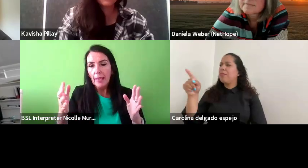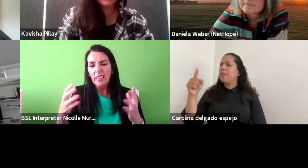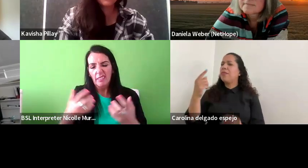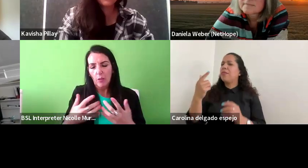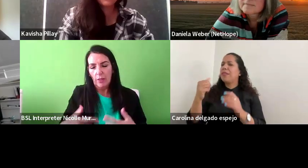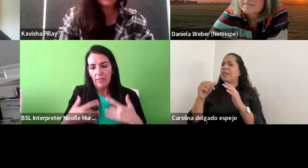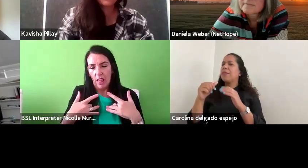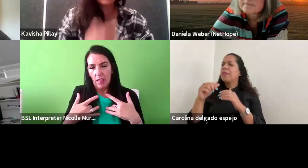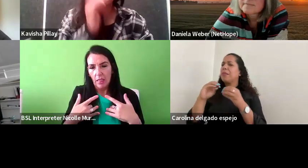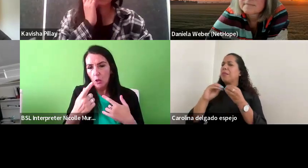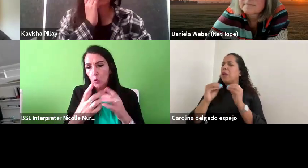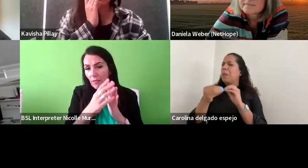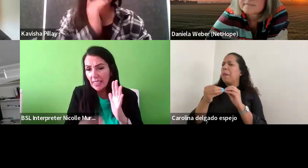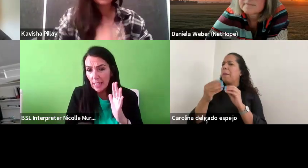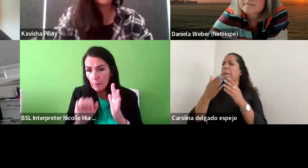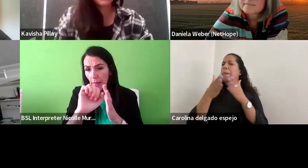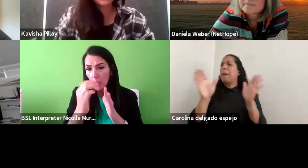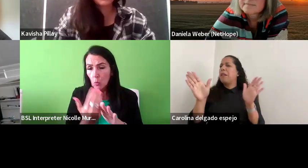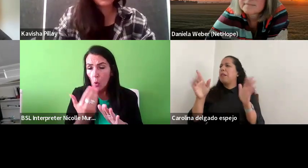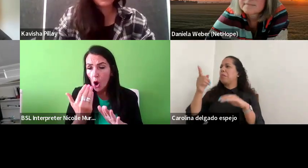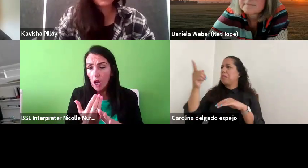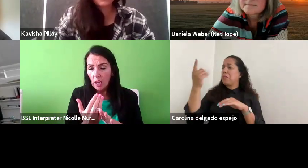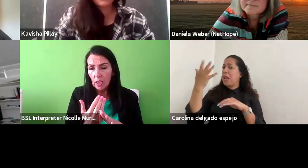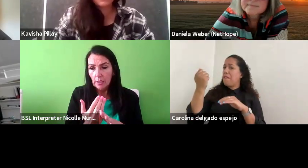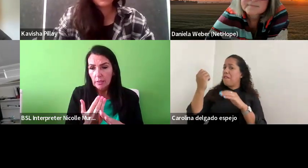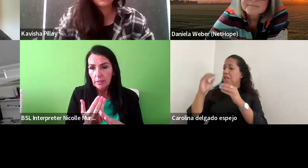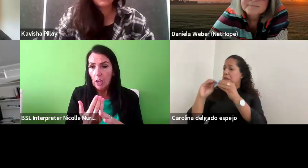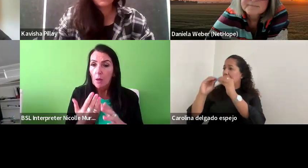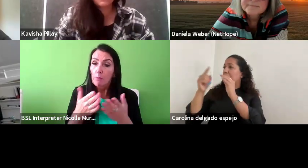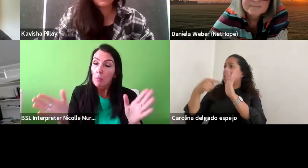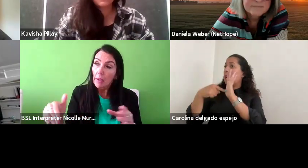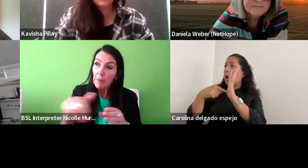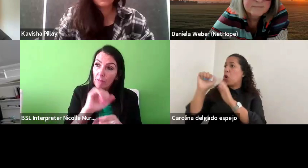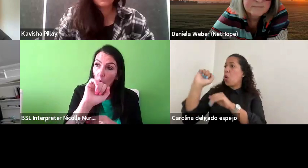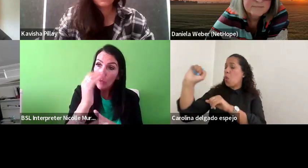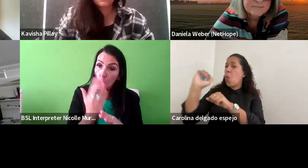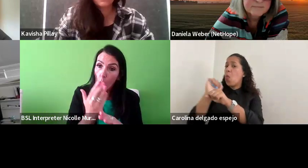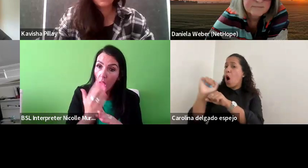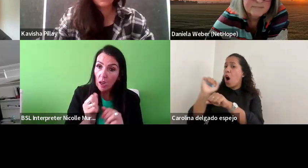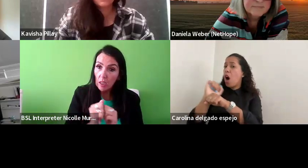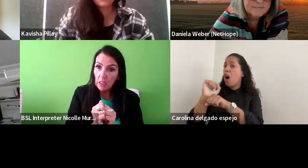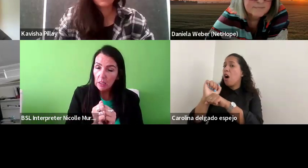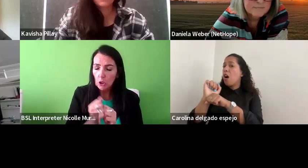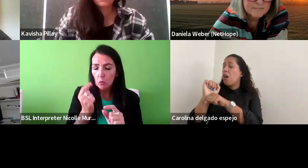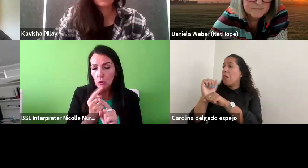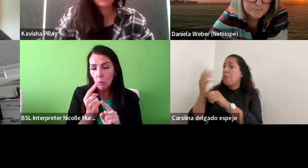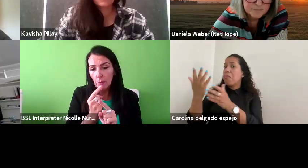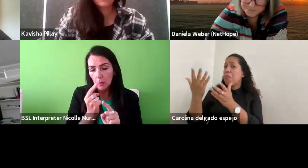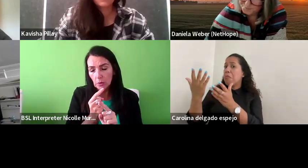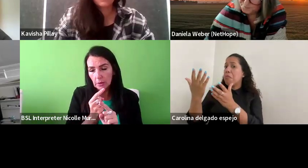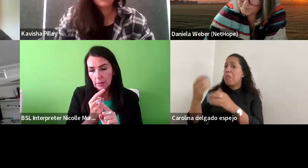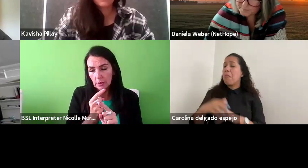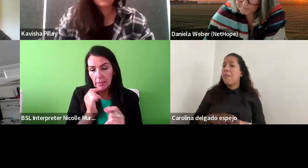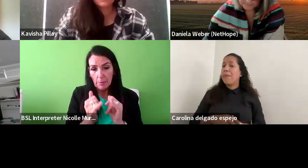an example, particularly in the work that you are doing, when you do involve the public? You did speak about that